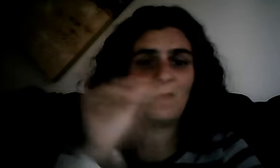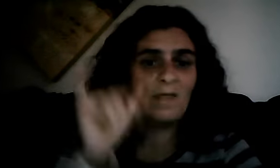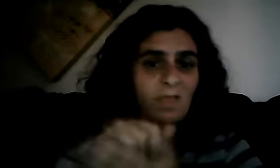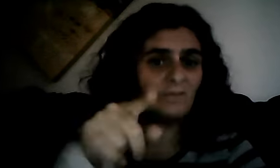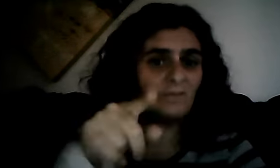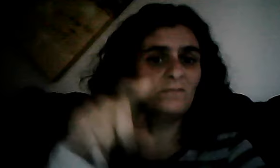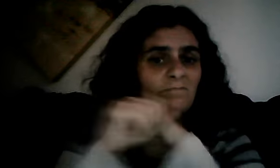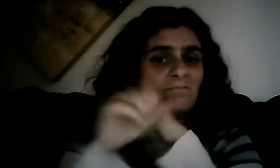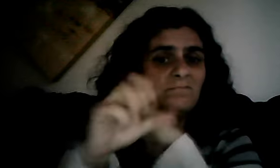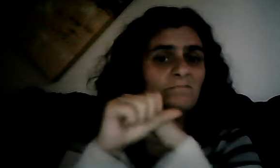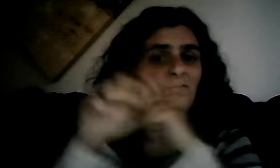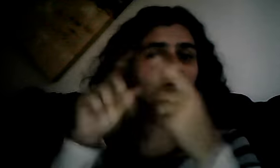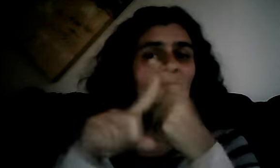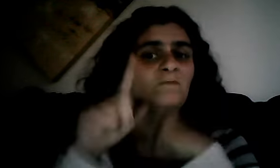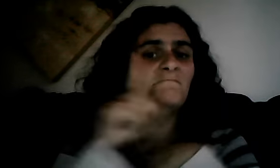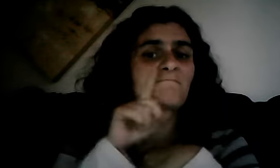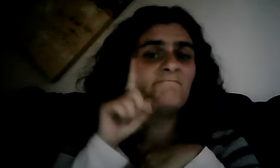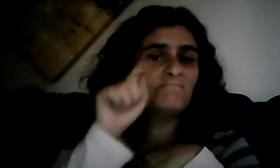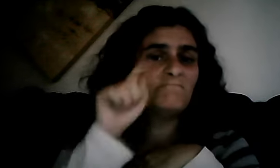I'm going to borrow this for a minute.